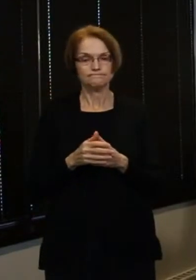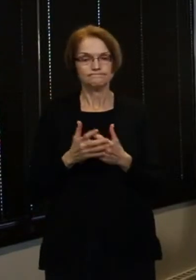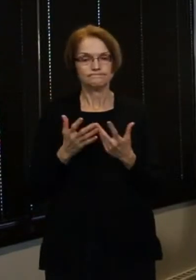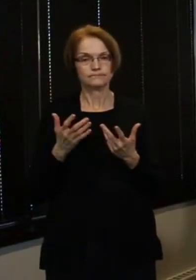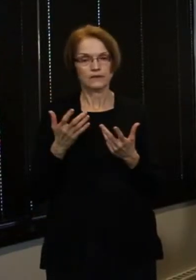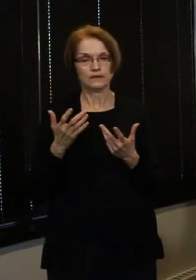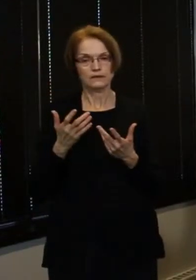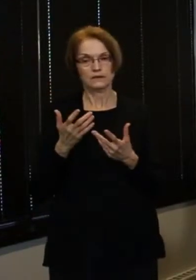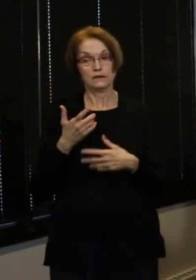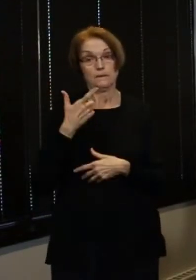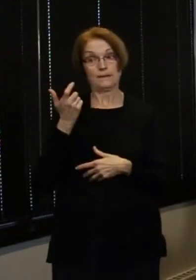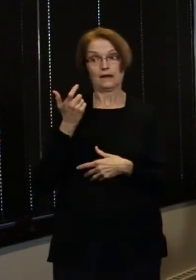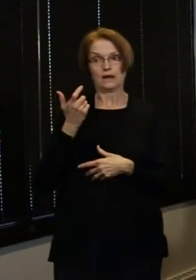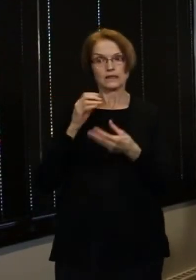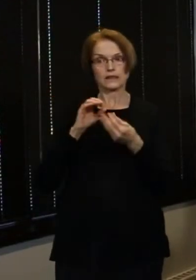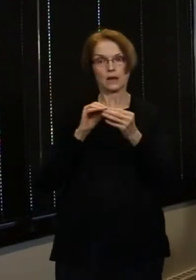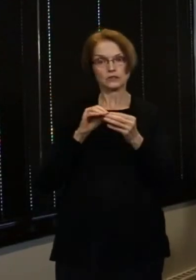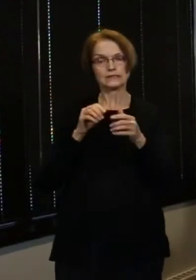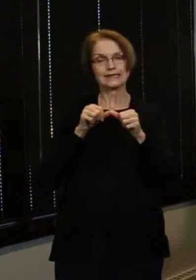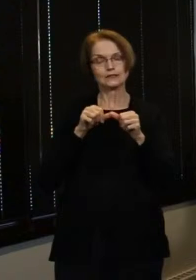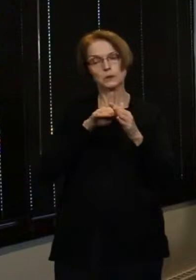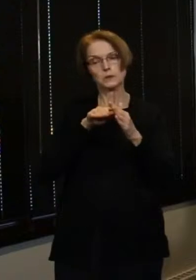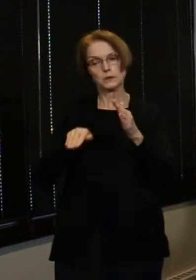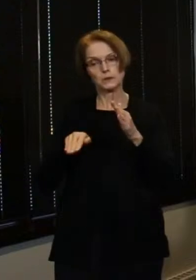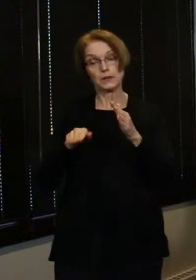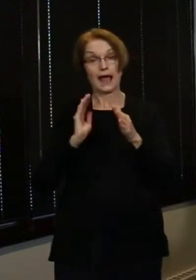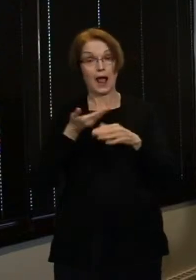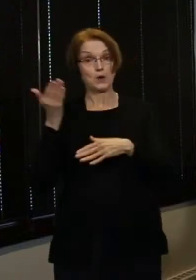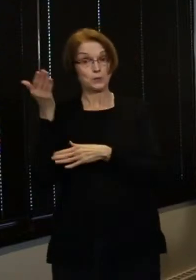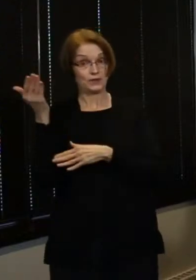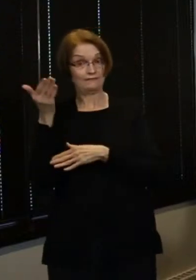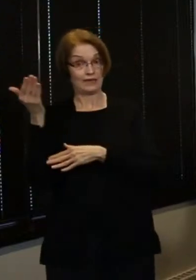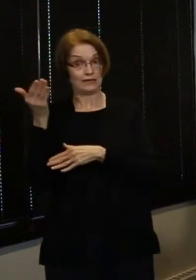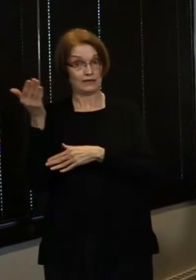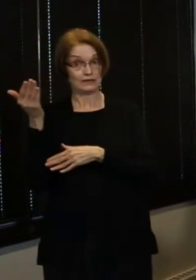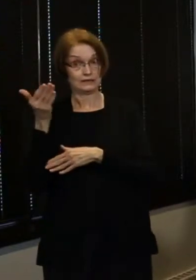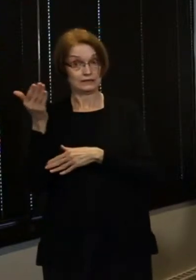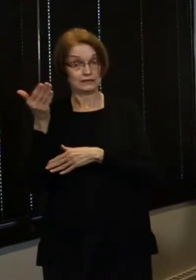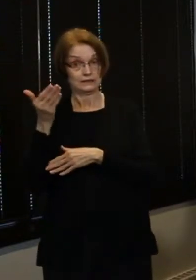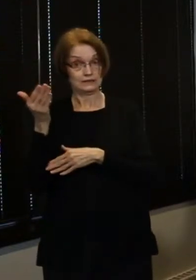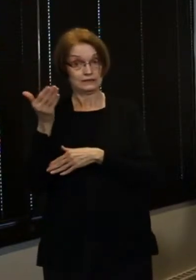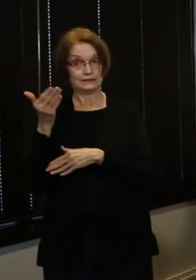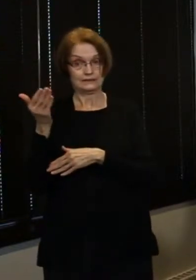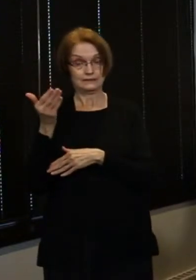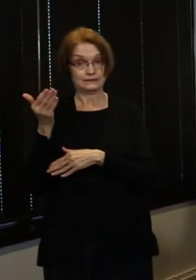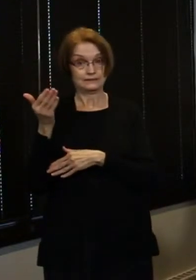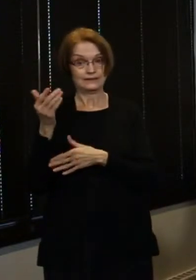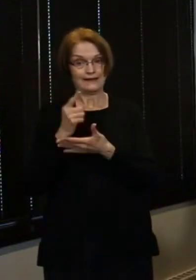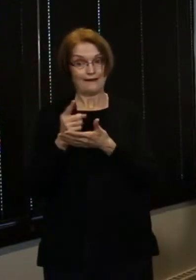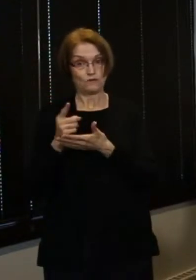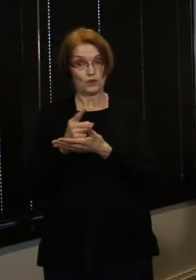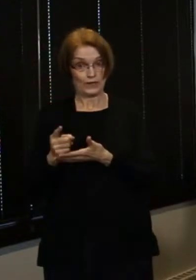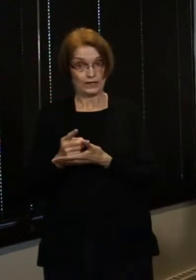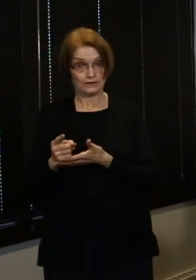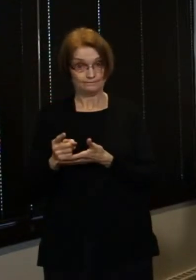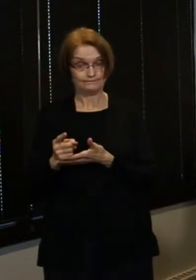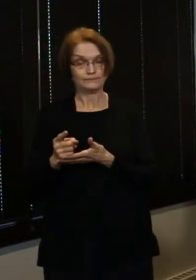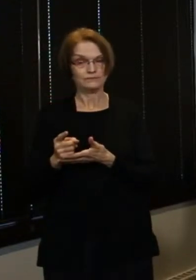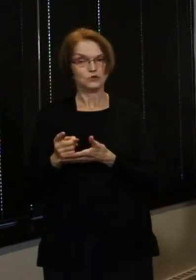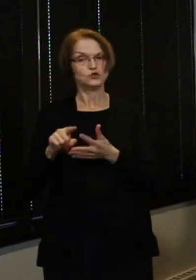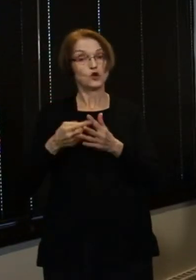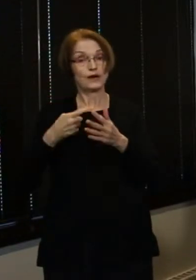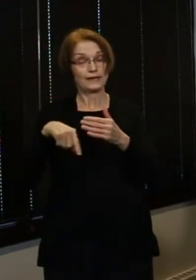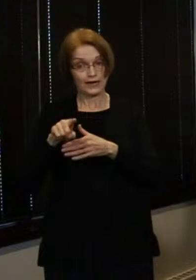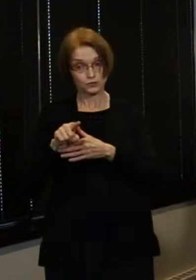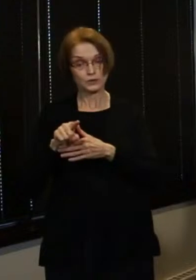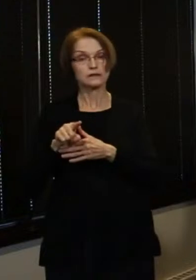of the progress that we're seeing in the numbers, we're going to start reducing the frequency of our live streamed briefings. So starting next week, we're going to post